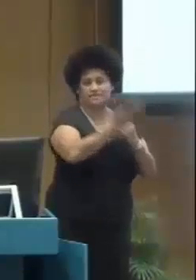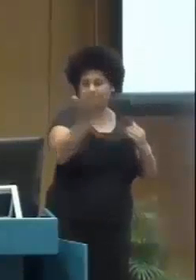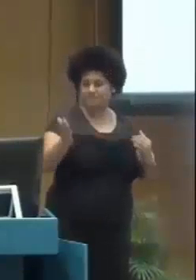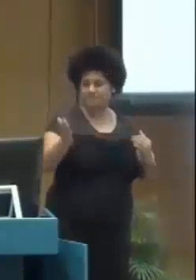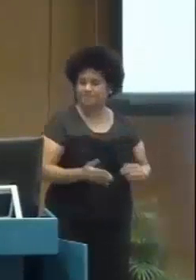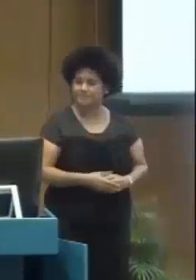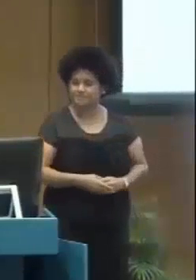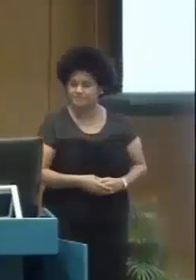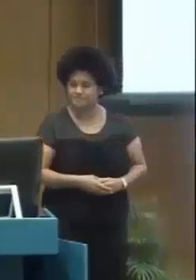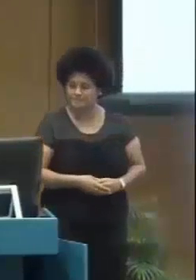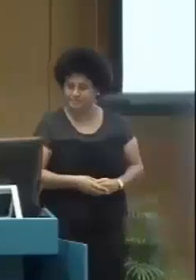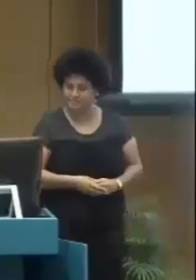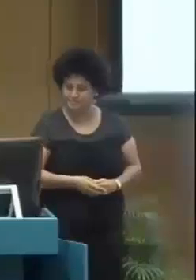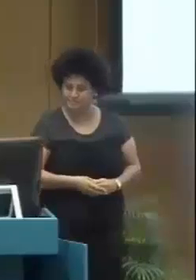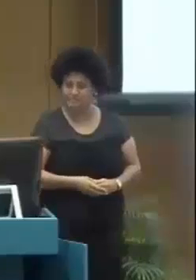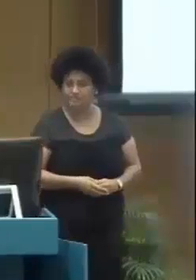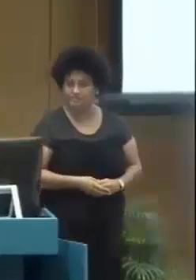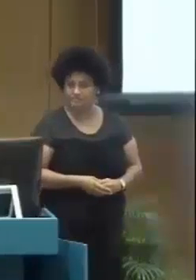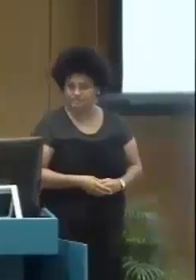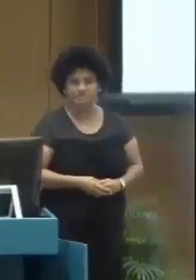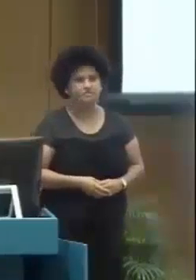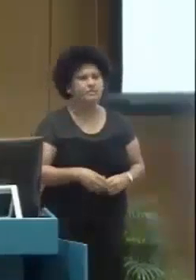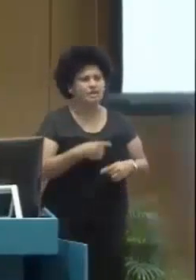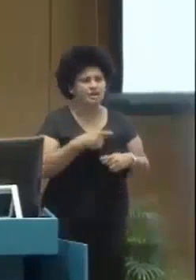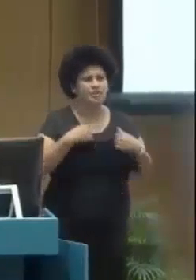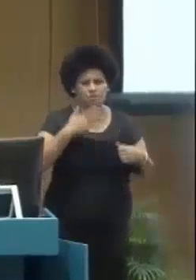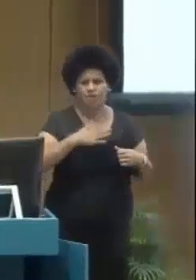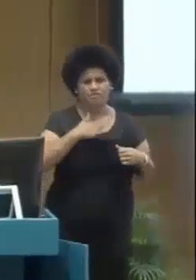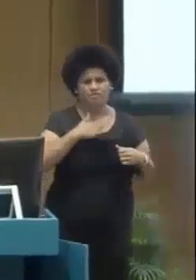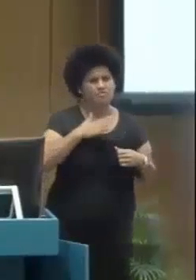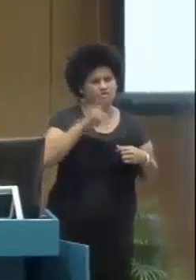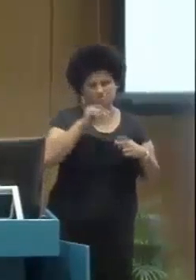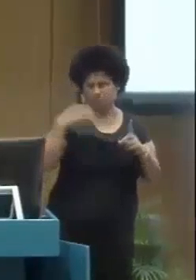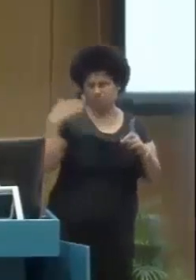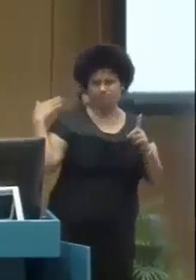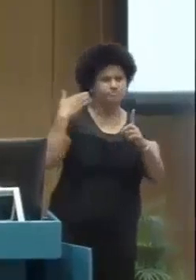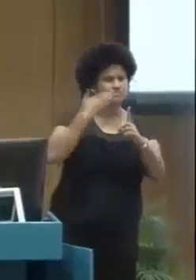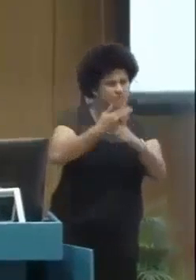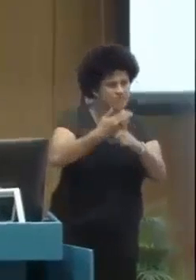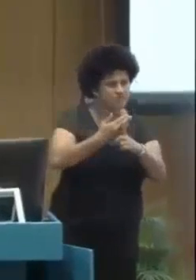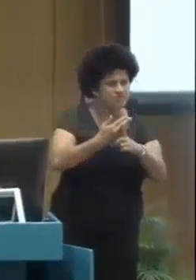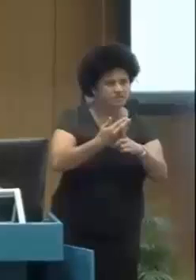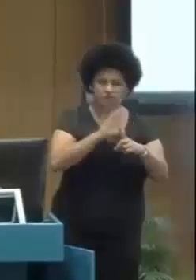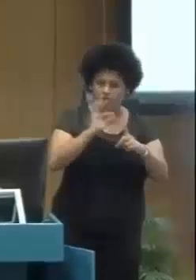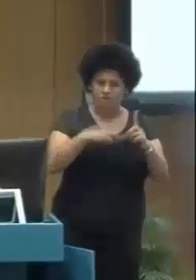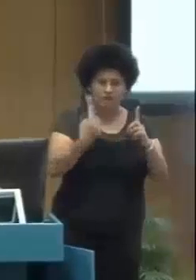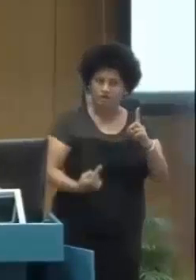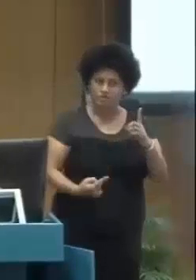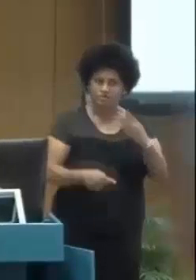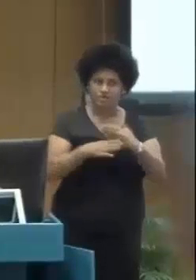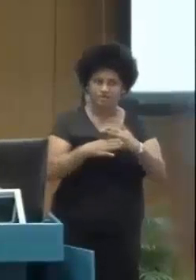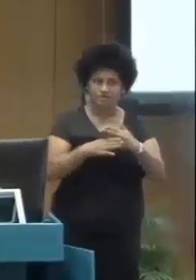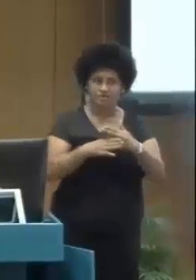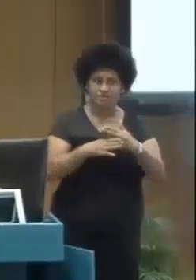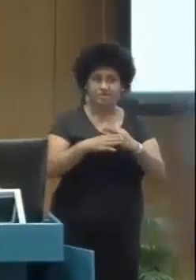Because we can't do it by ourselves. We've been bagging on this for years. We've been trying to do this for years. We don't have to do it by ourselves. We are